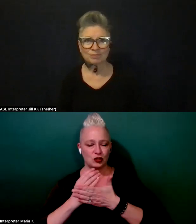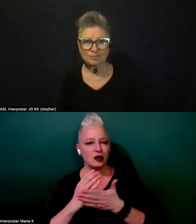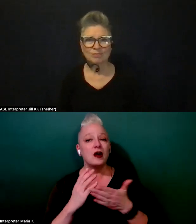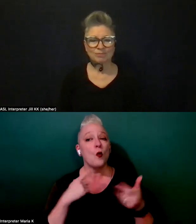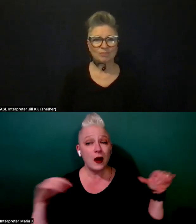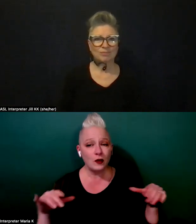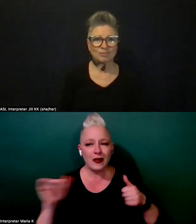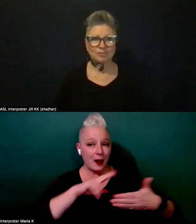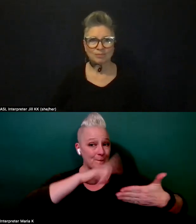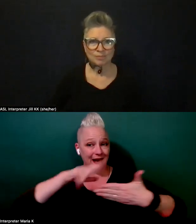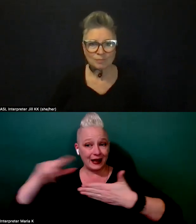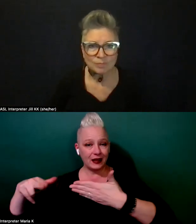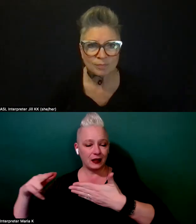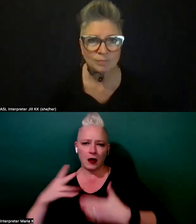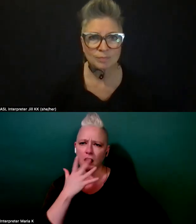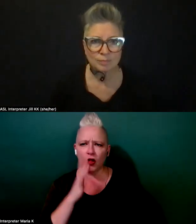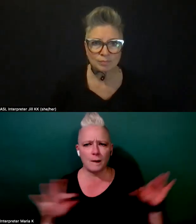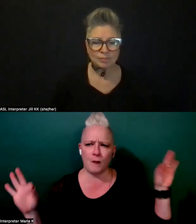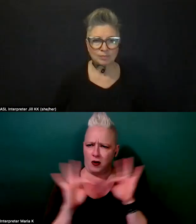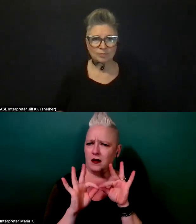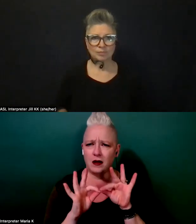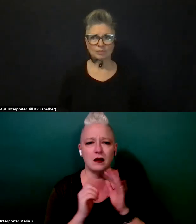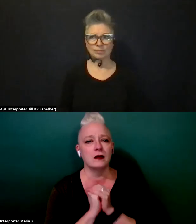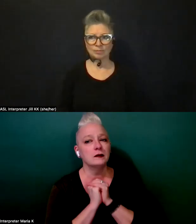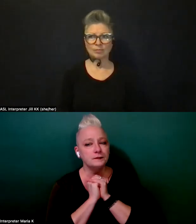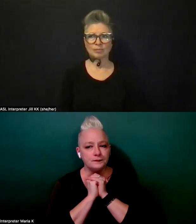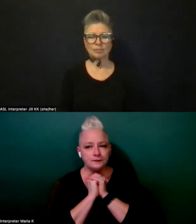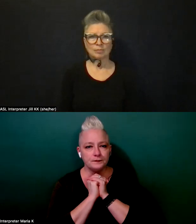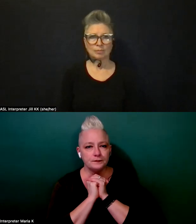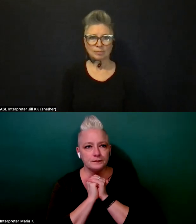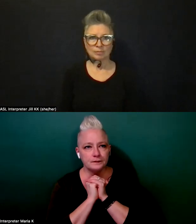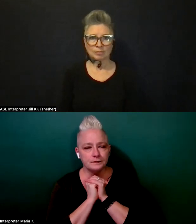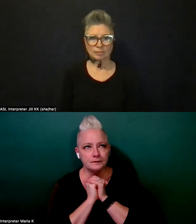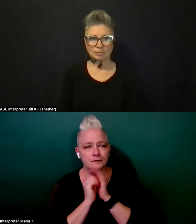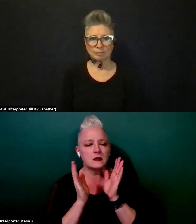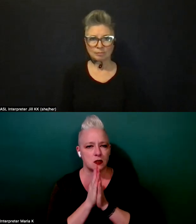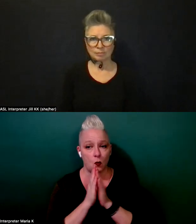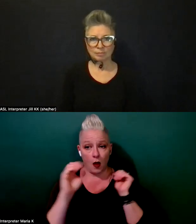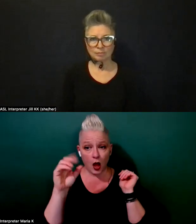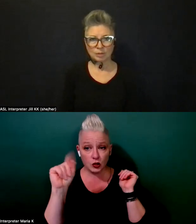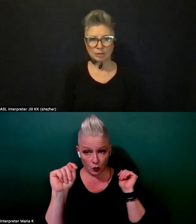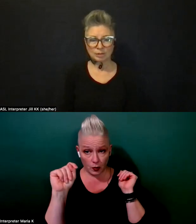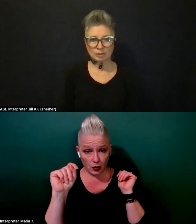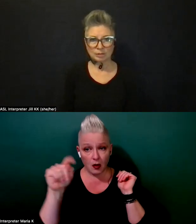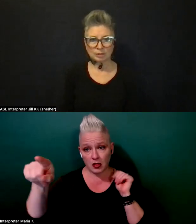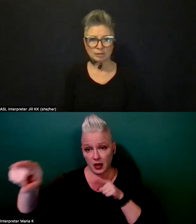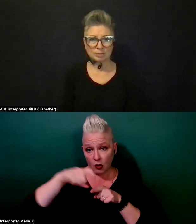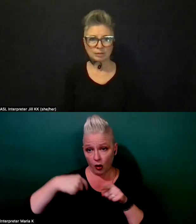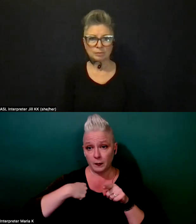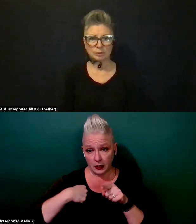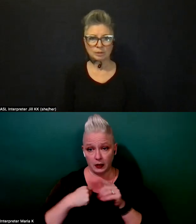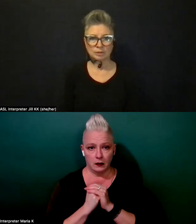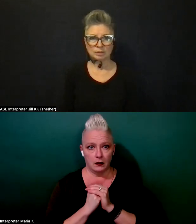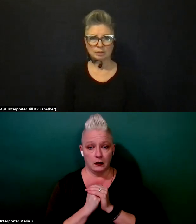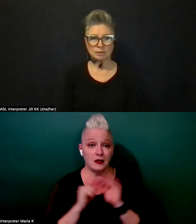painting, and color is really important for that. So I got the call in October, and which